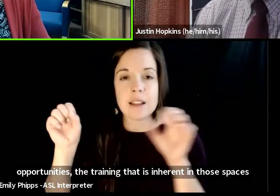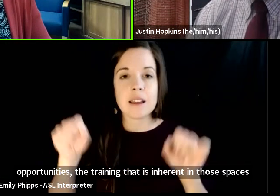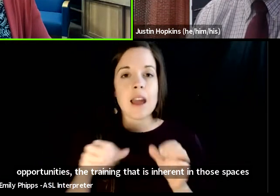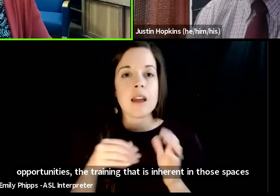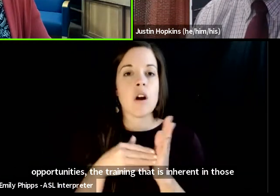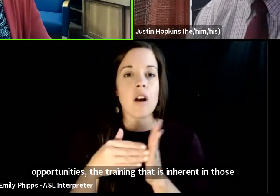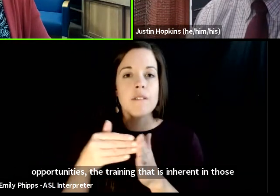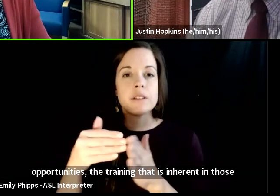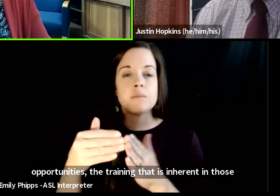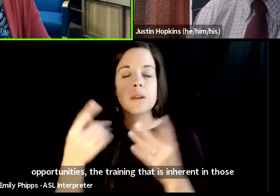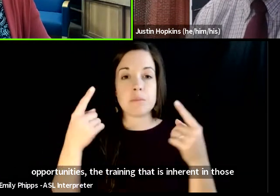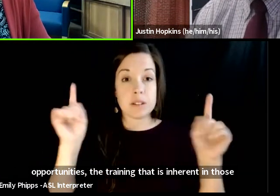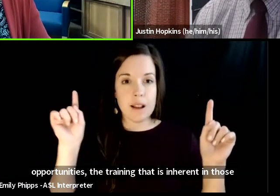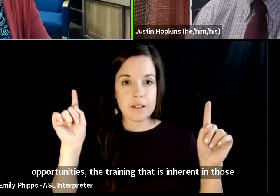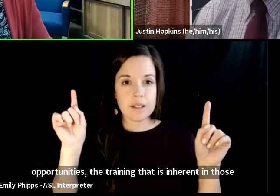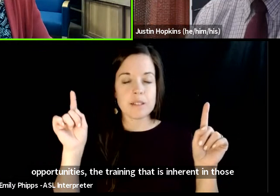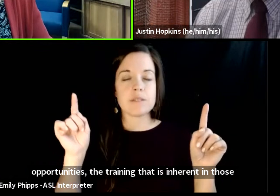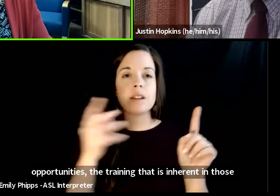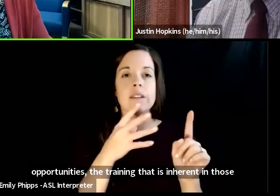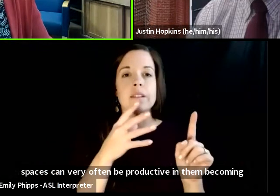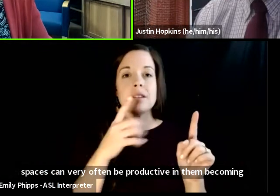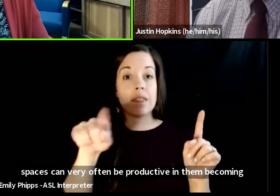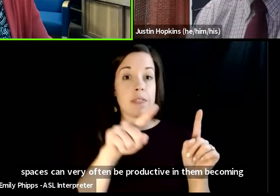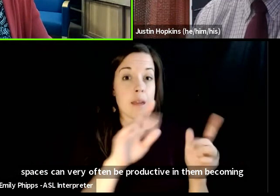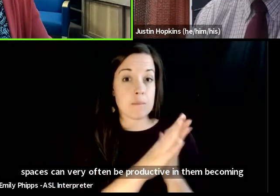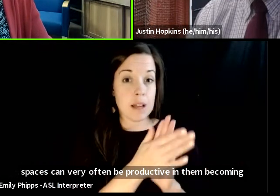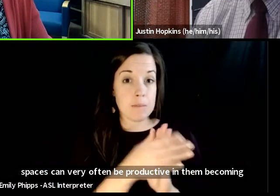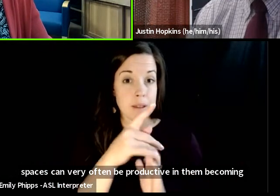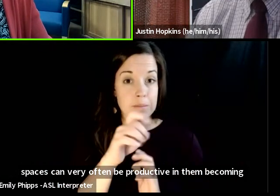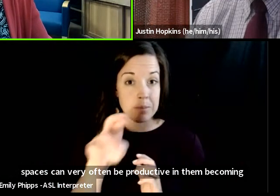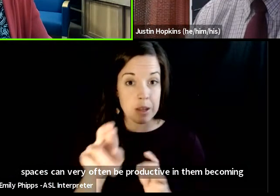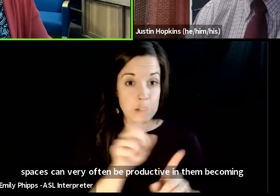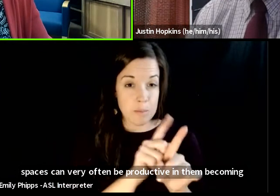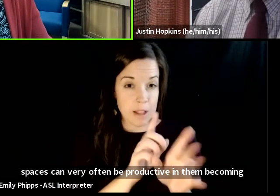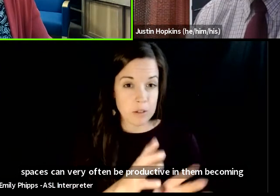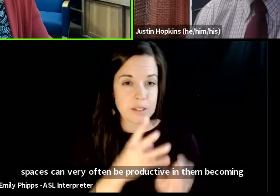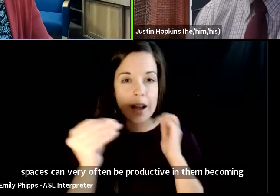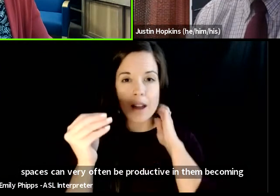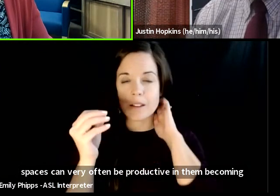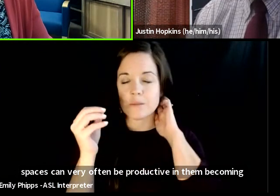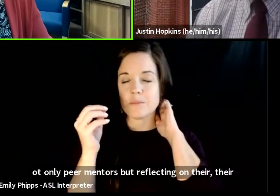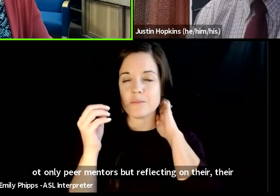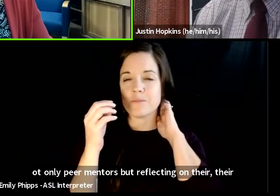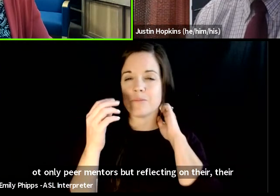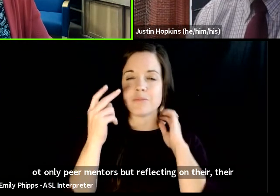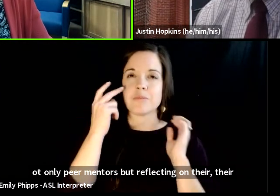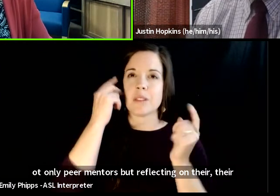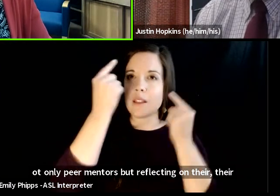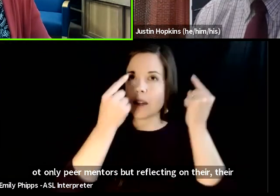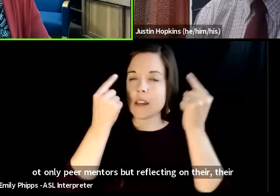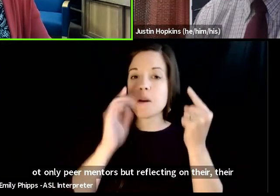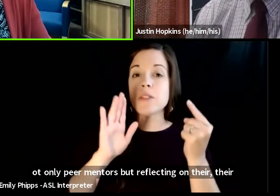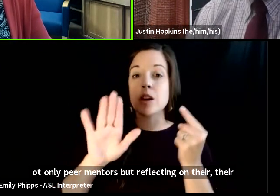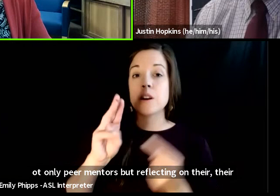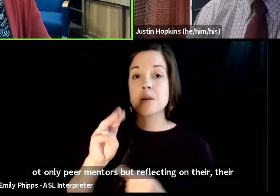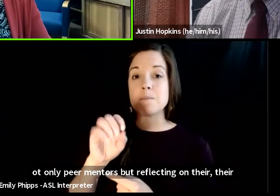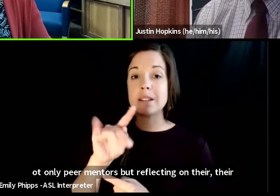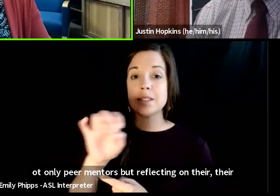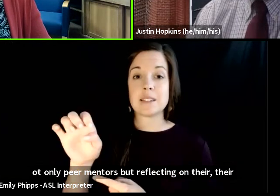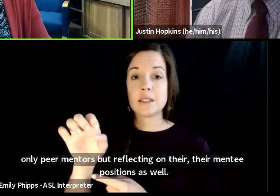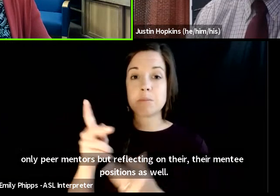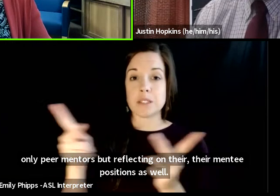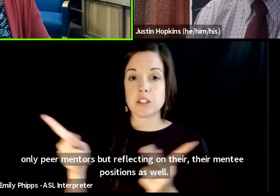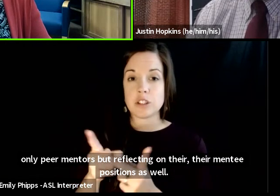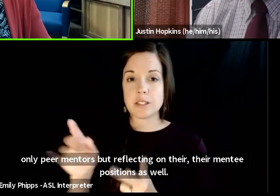be productive in them becoming not only peer mentors, but reflecting on their mentee positions as well.